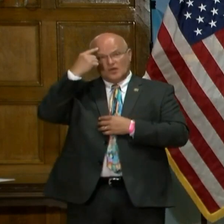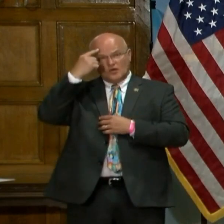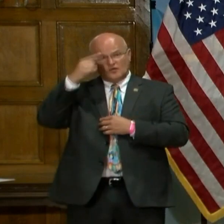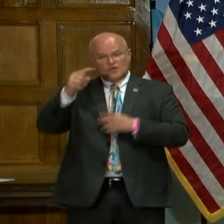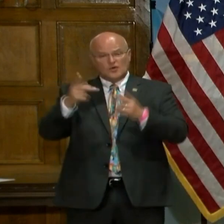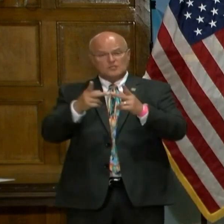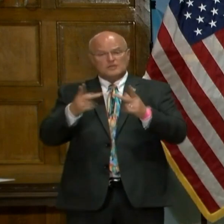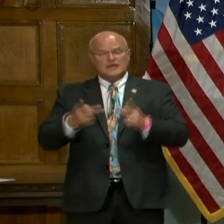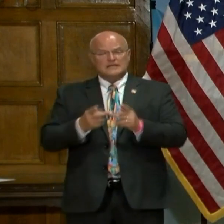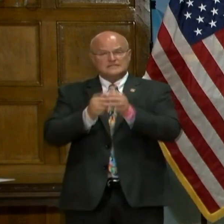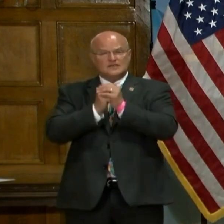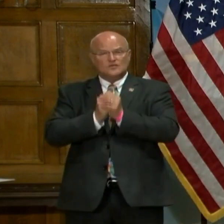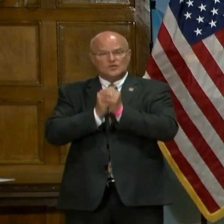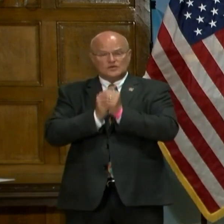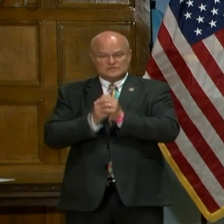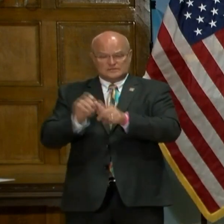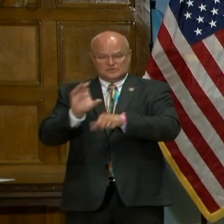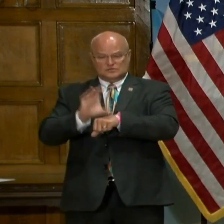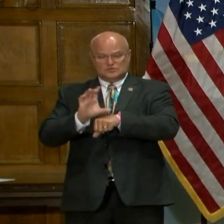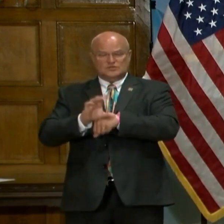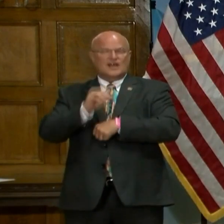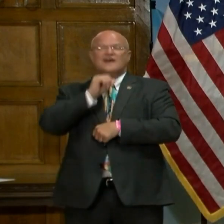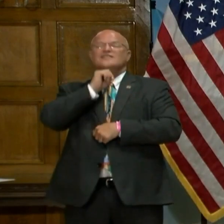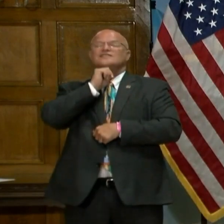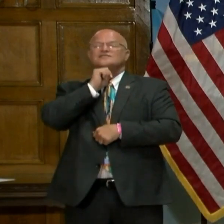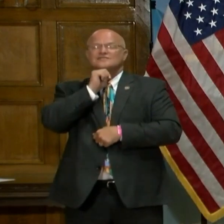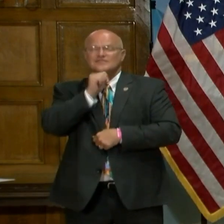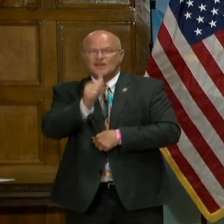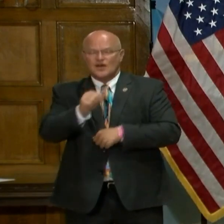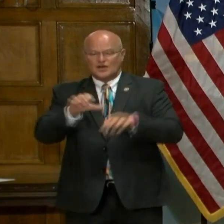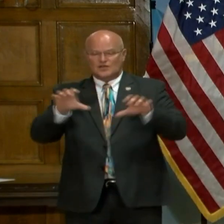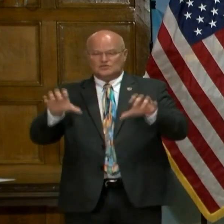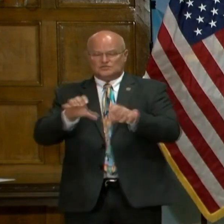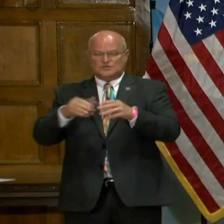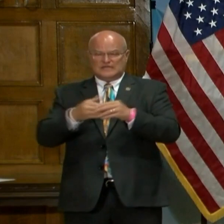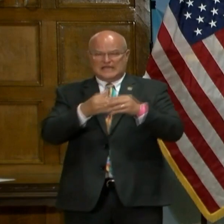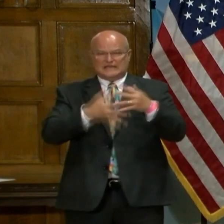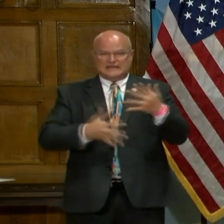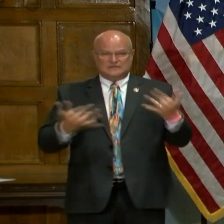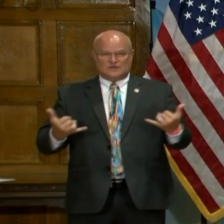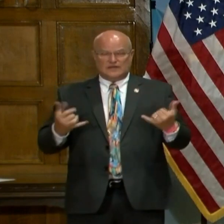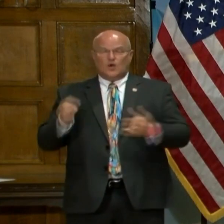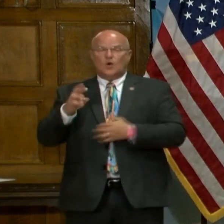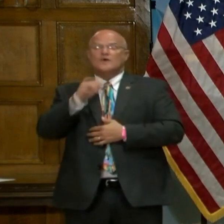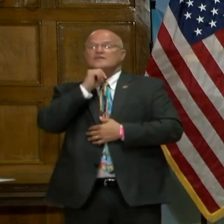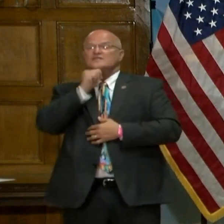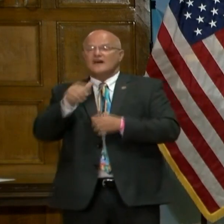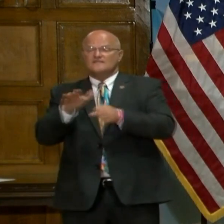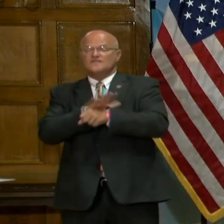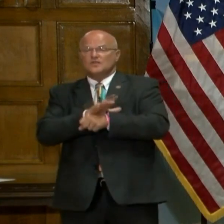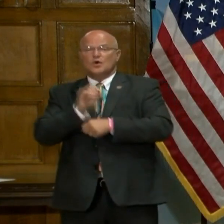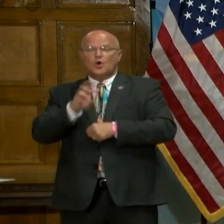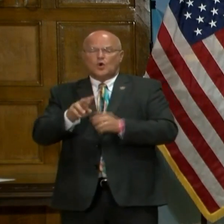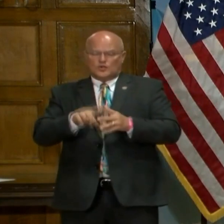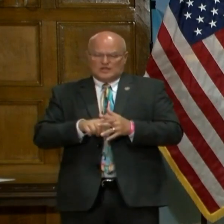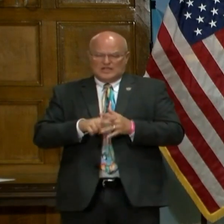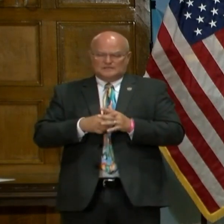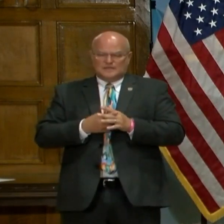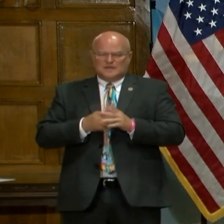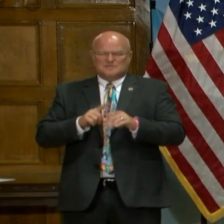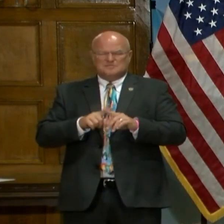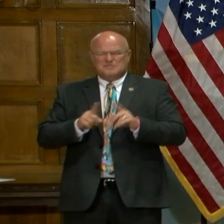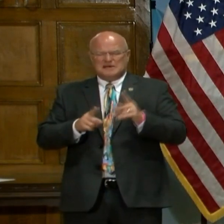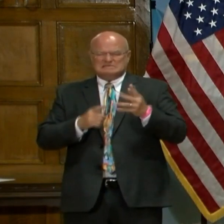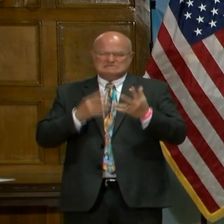for places of worship that currently aren't implementing the guidelines, or they're not implementing them fully, or they're implementing them